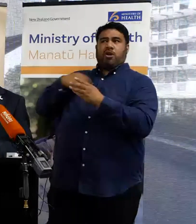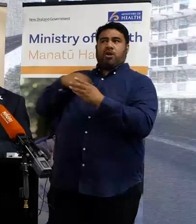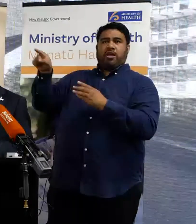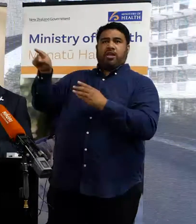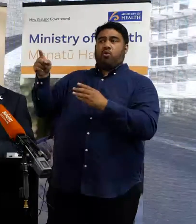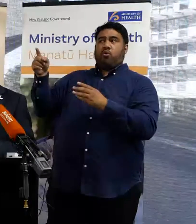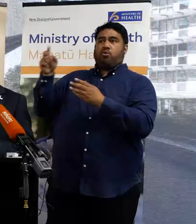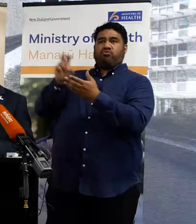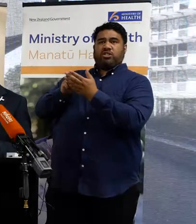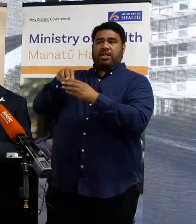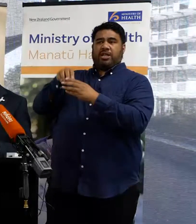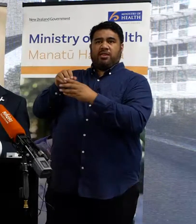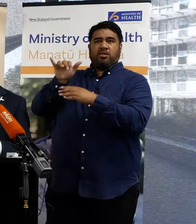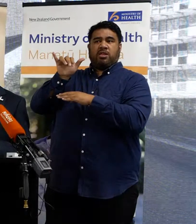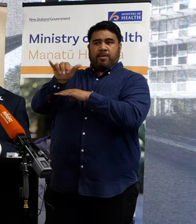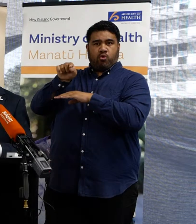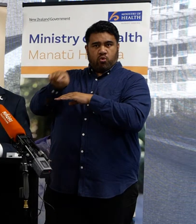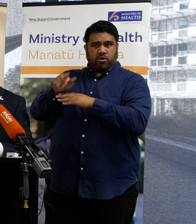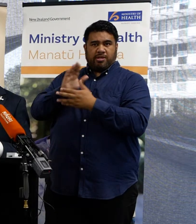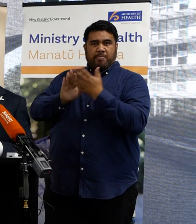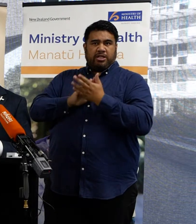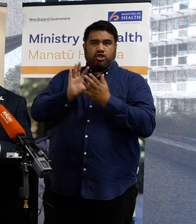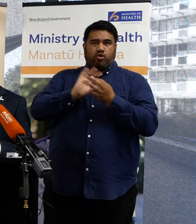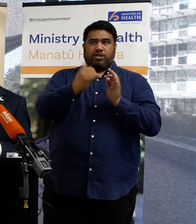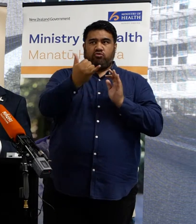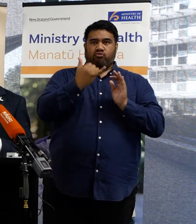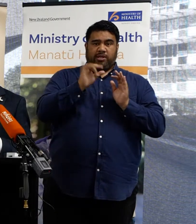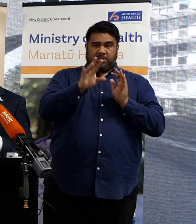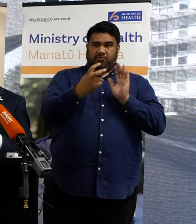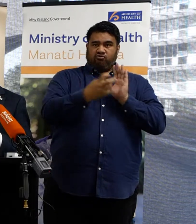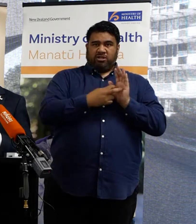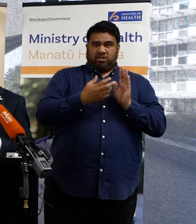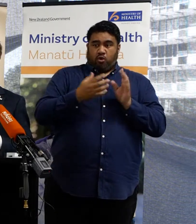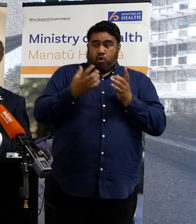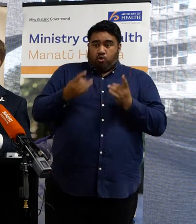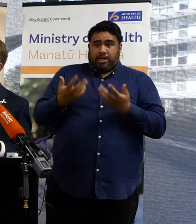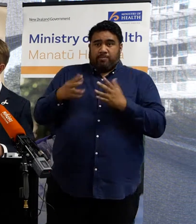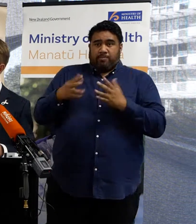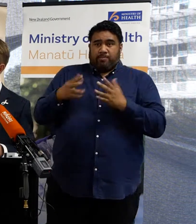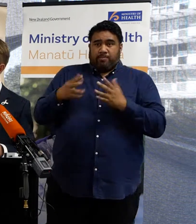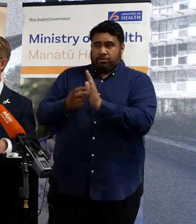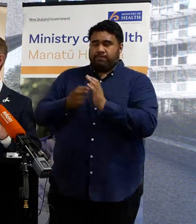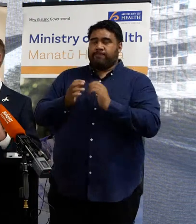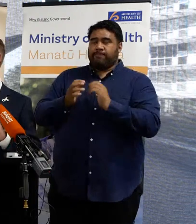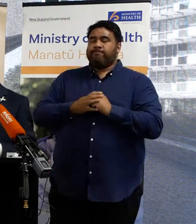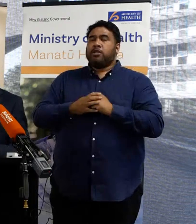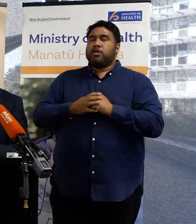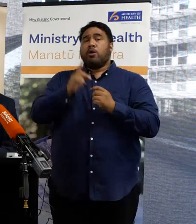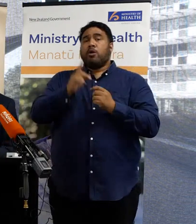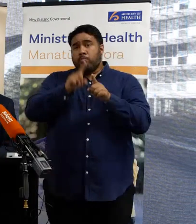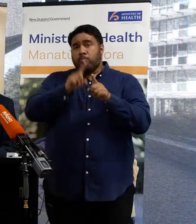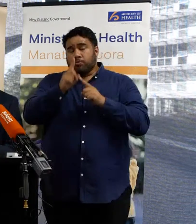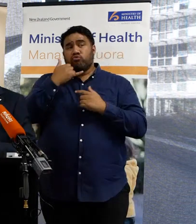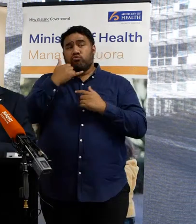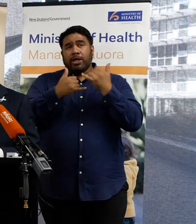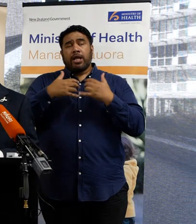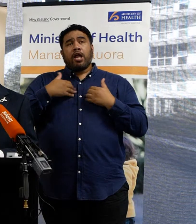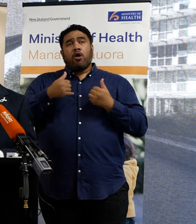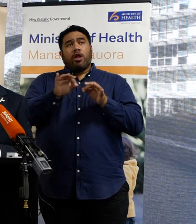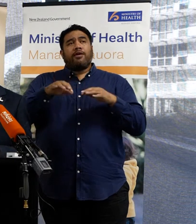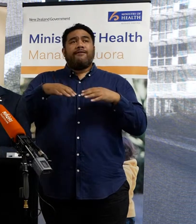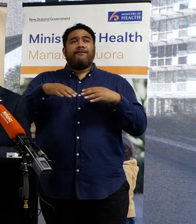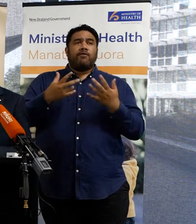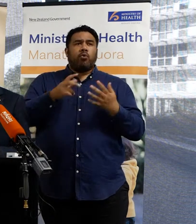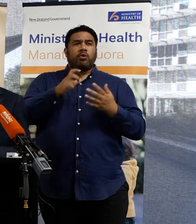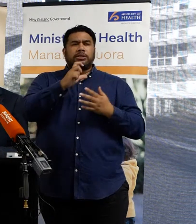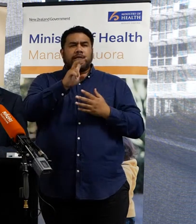can find the information and we'll supply that around just the number of calls to Healthline about COVID-19 and what the issues are people are concerned